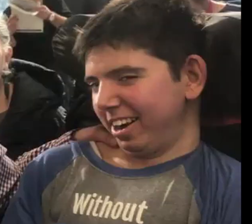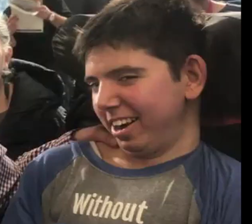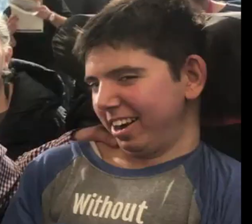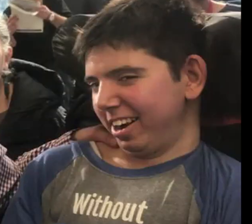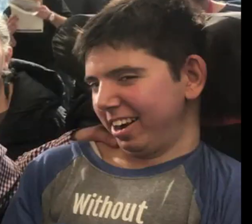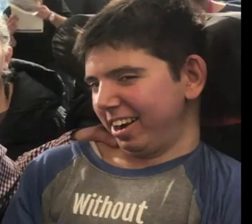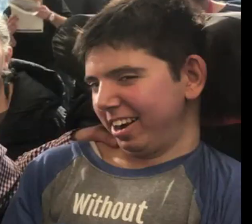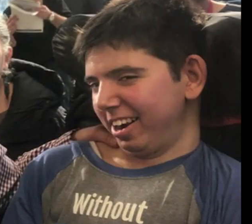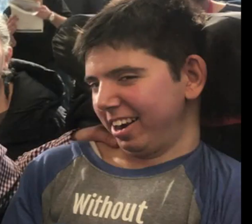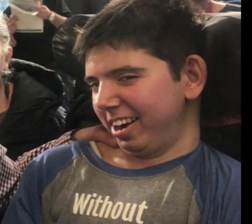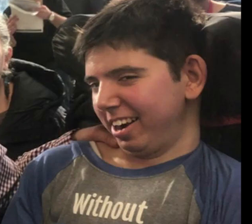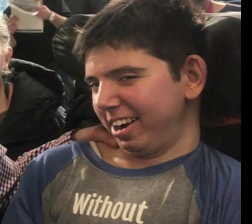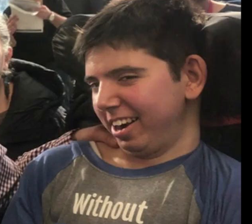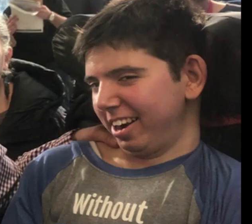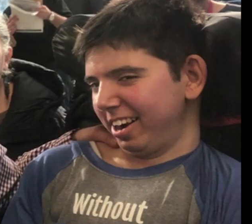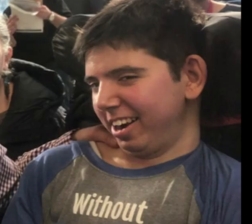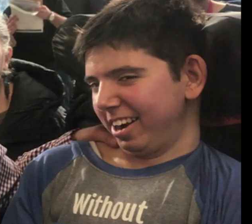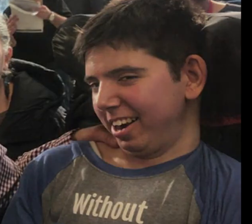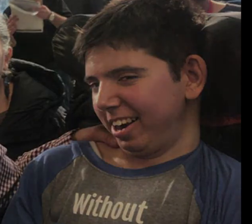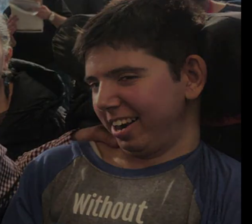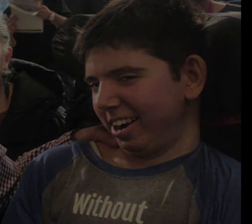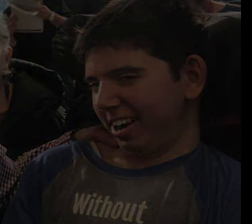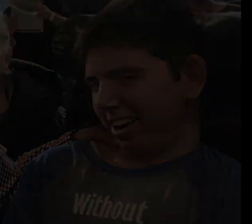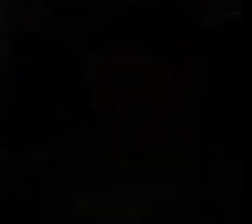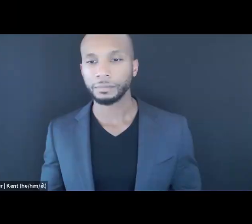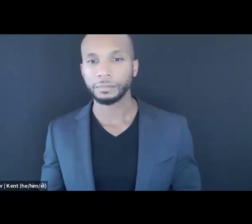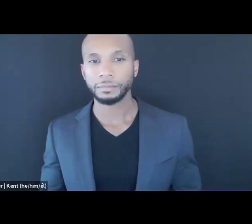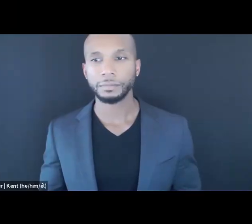Dad? We'll get one of all of us. All right, sounds good. You ready? Yep.